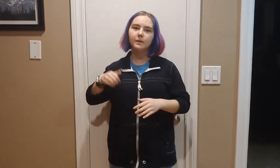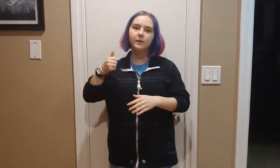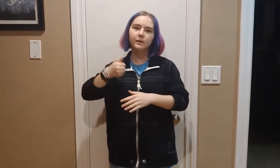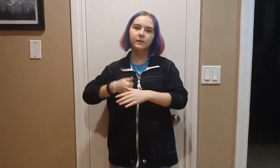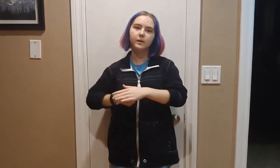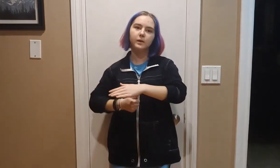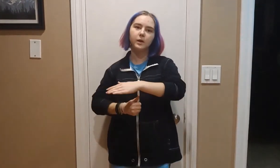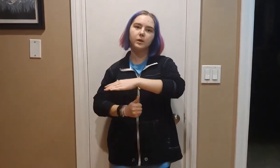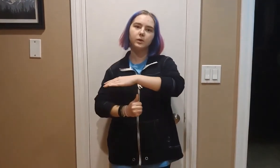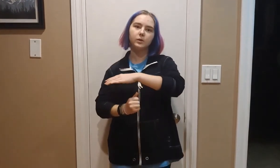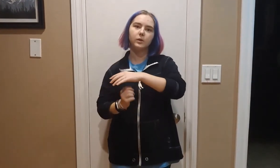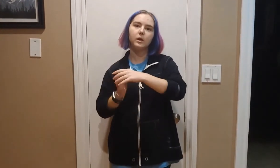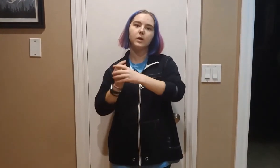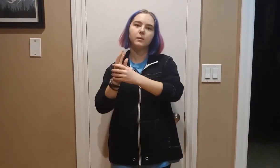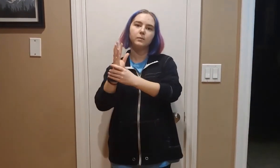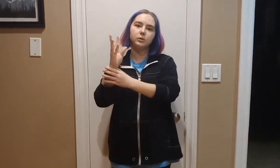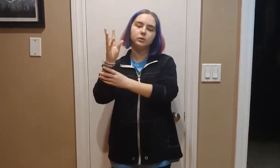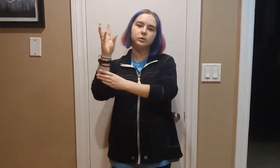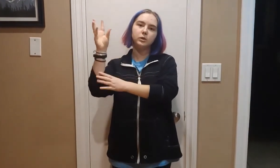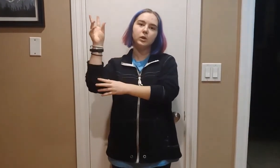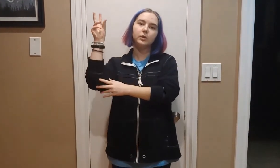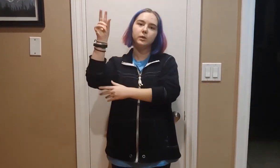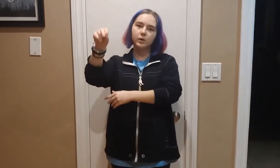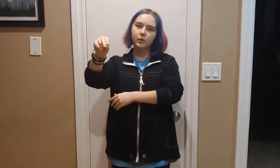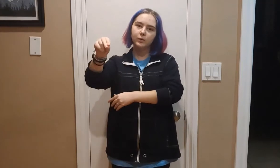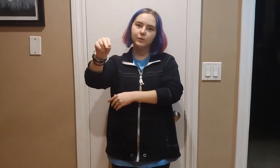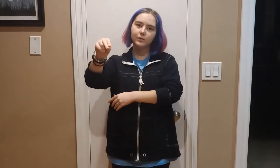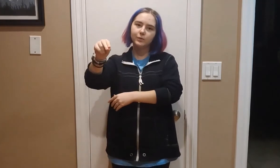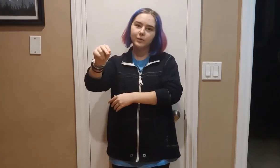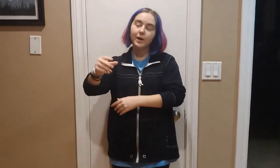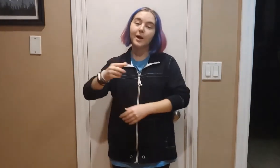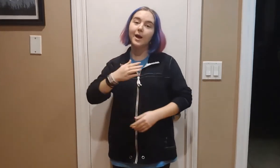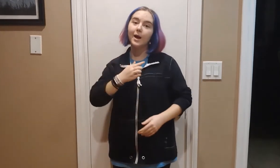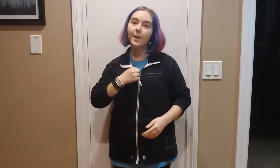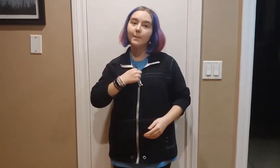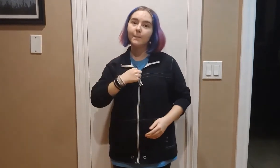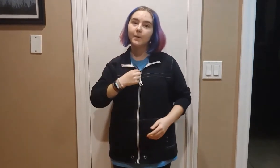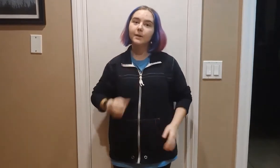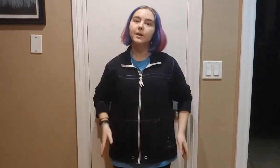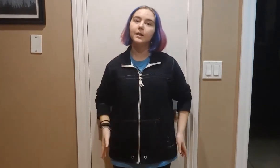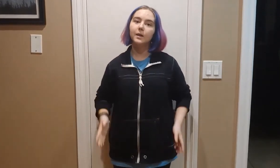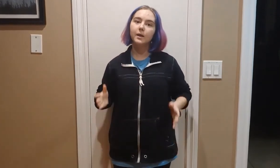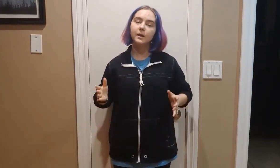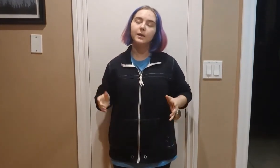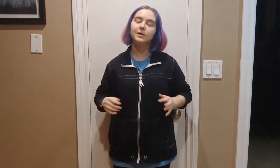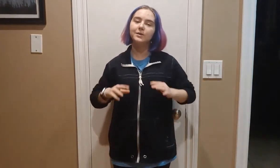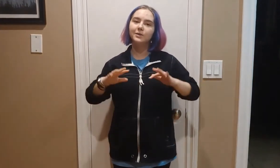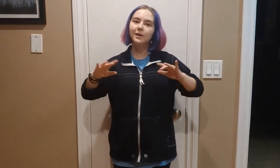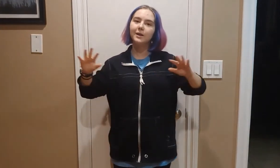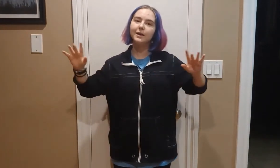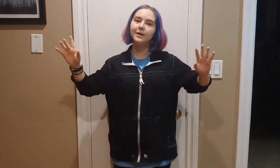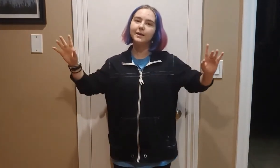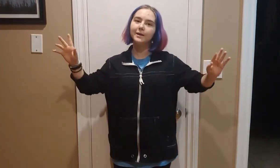Hide it under a bushel, no, I'm gonna let it